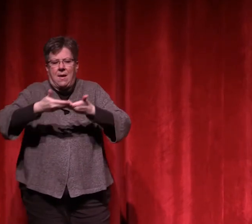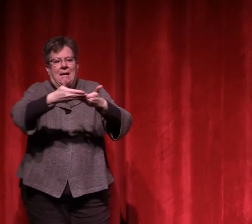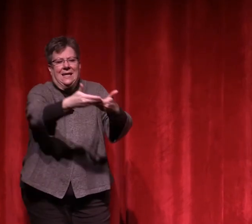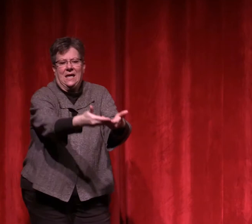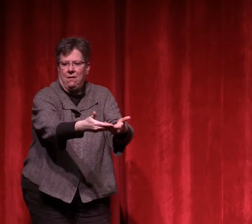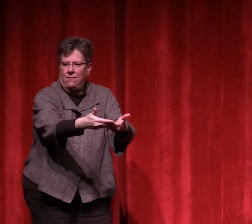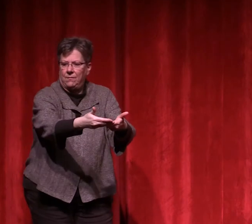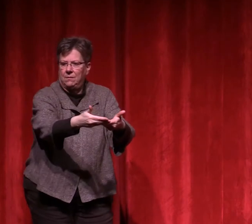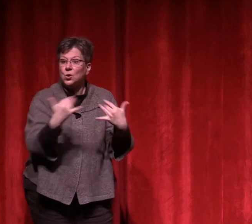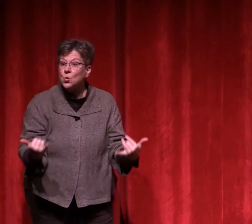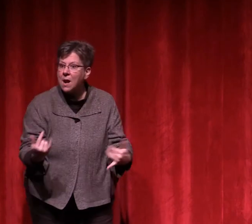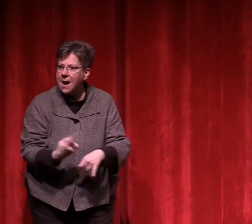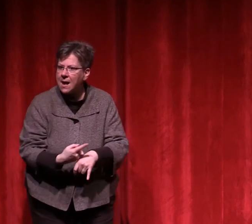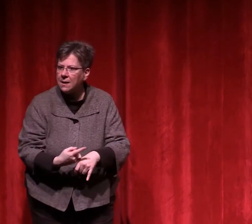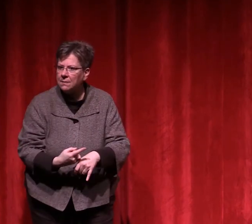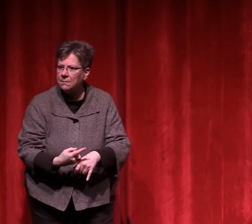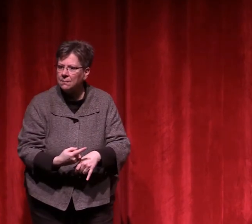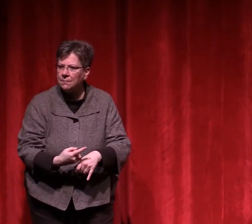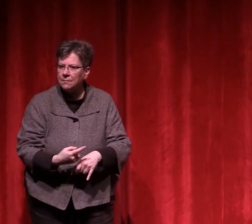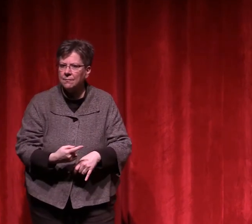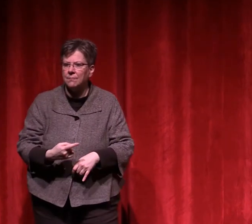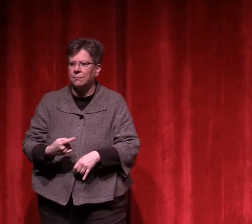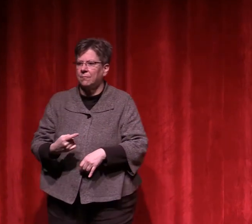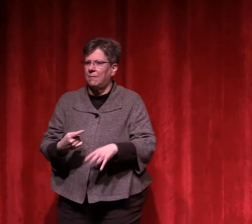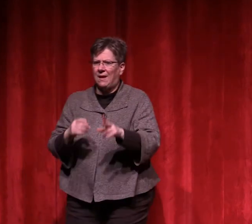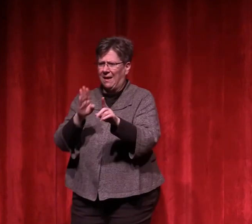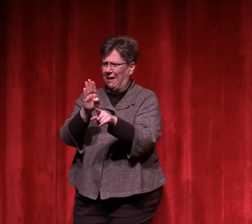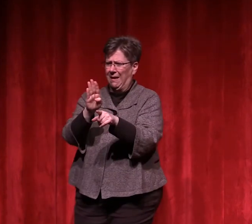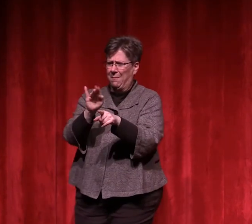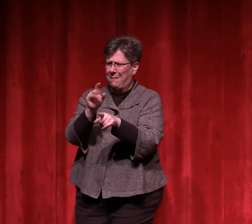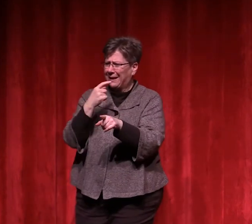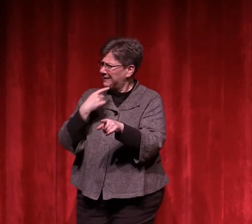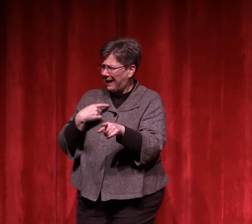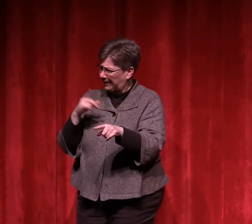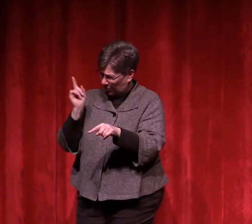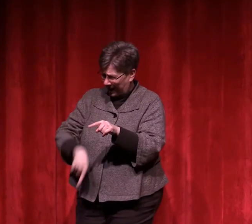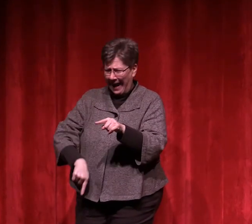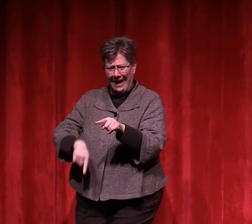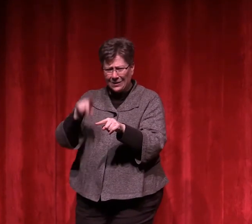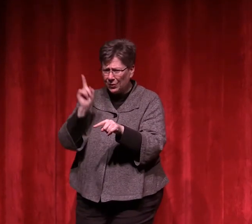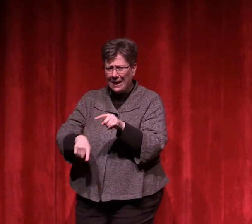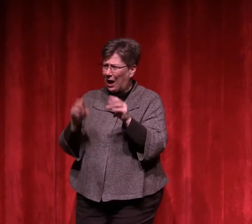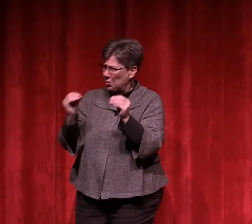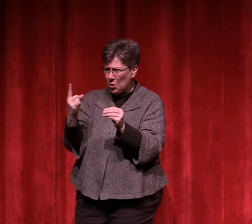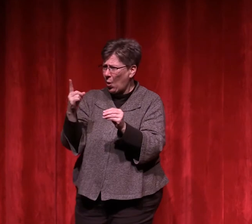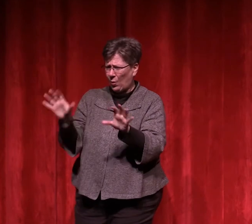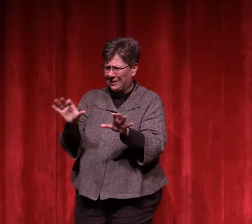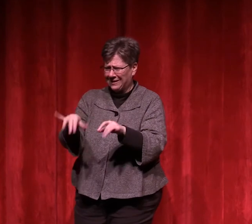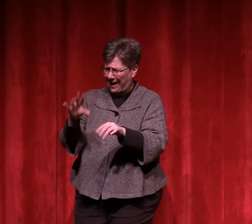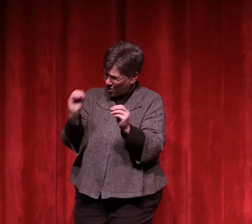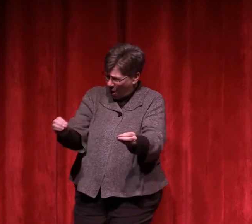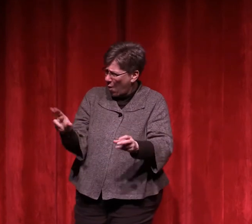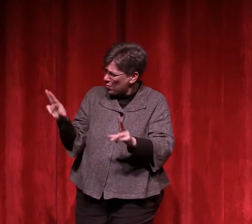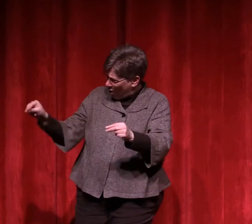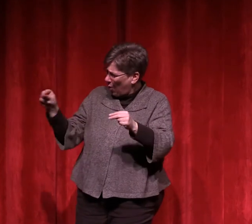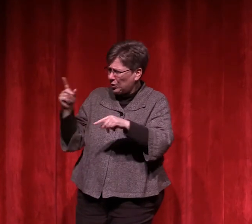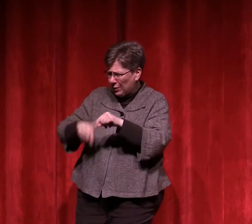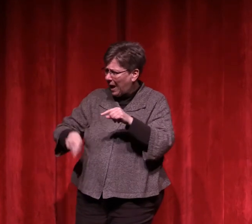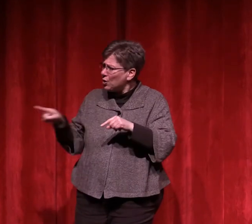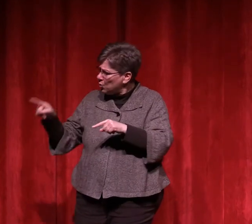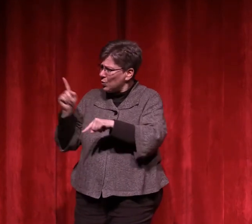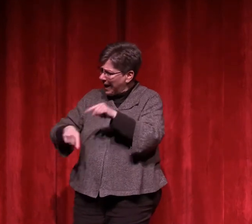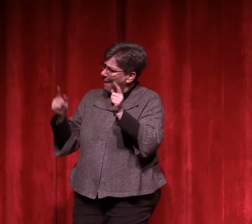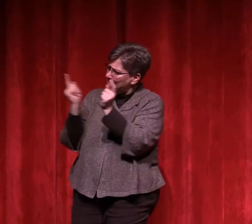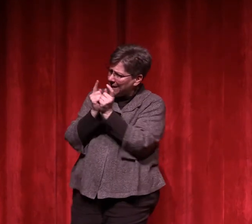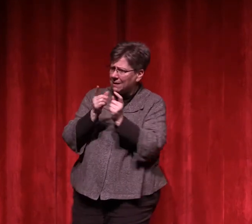And I want it today. And she said, Becky said, we don't do that. No adoption agency does that. You can't meet the